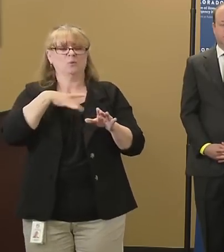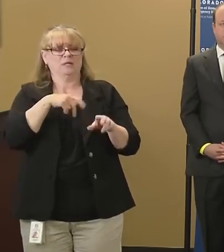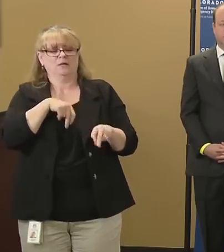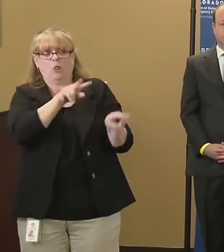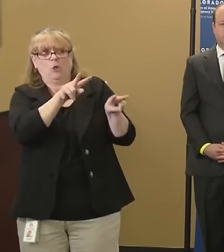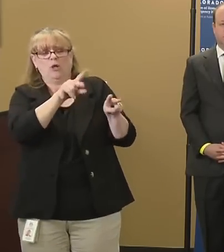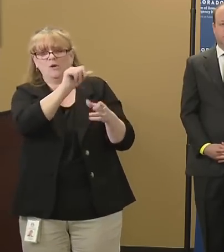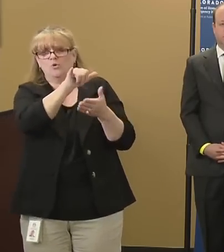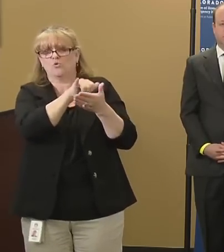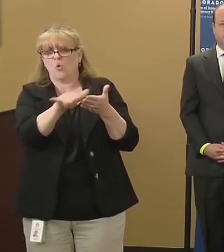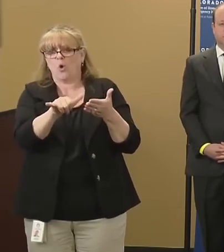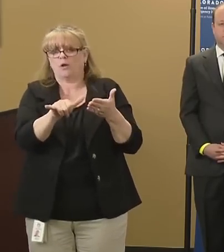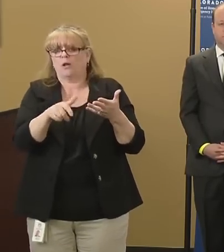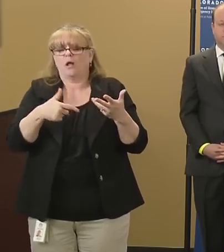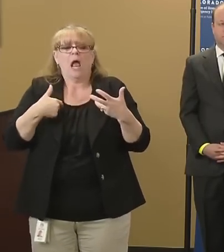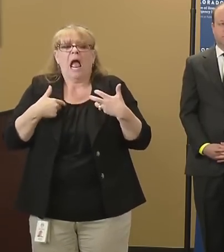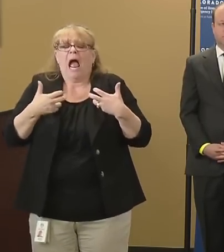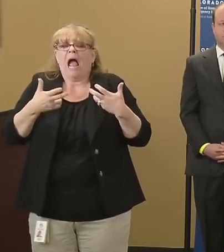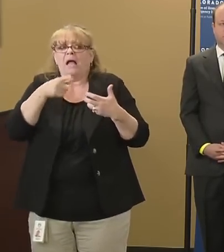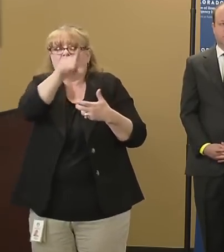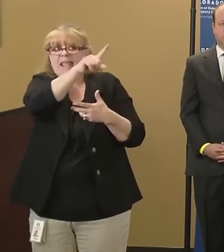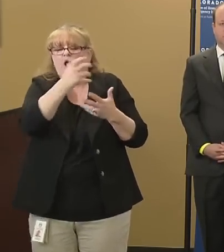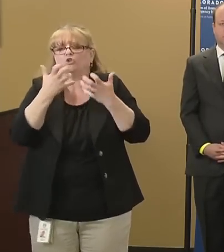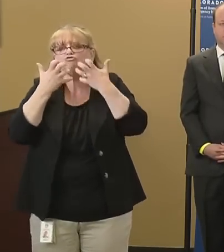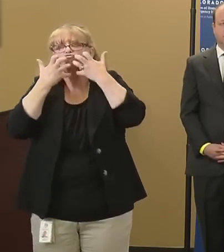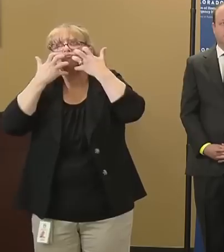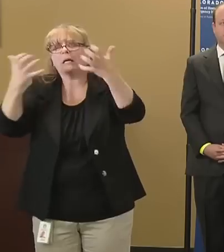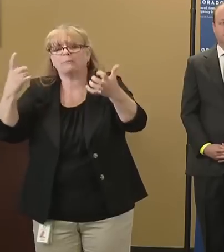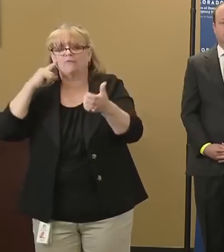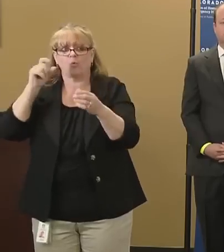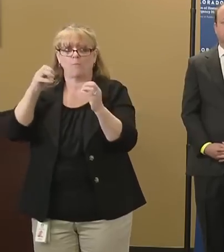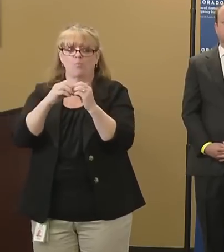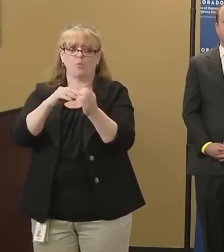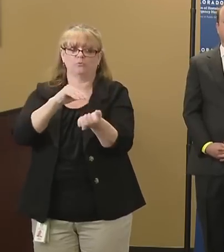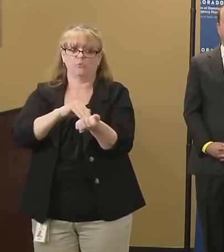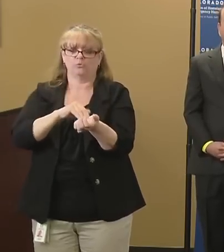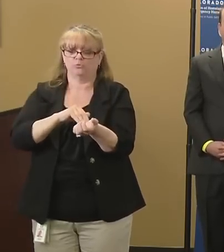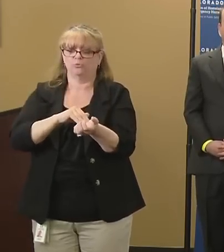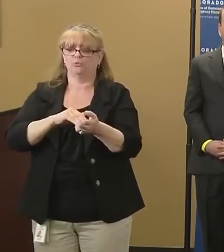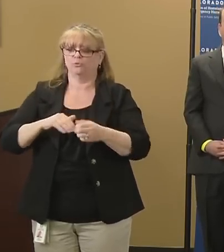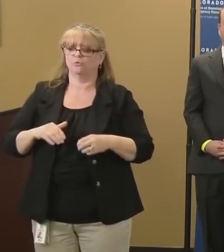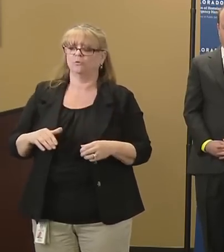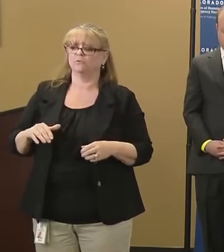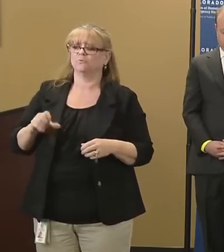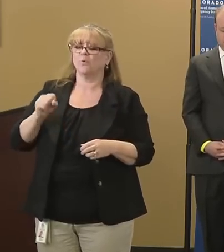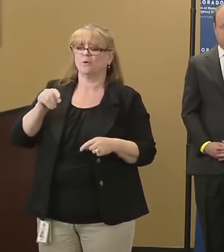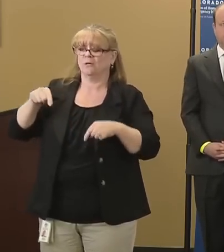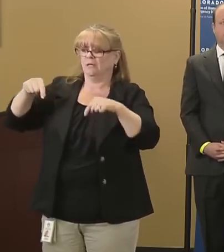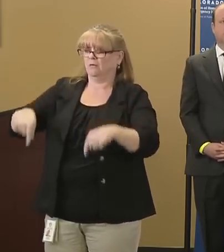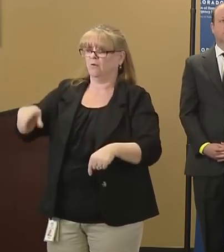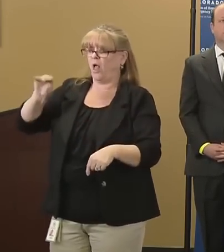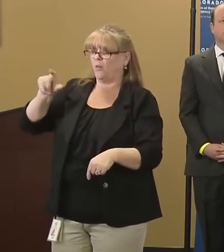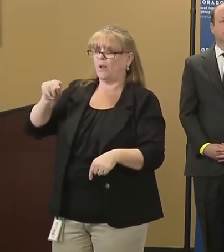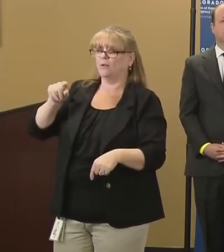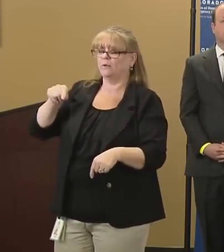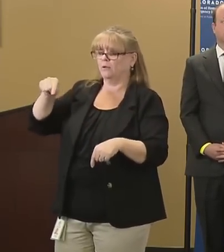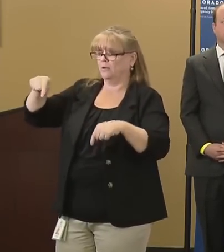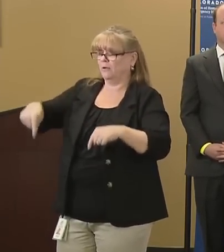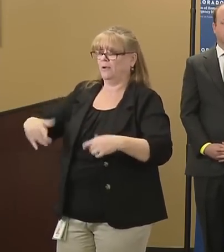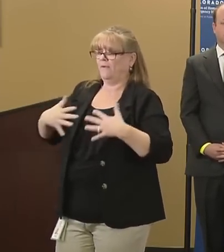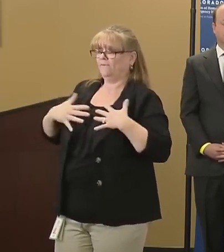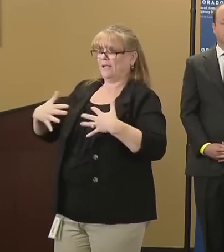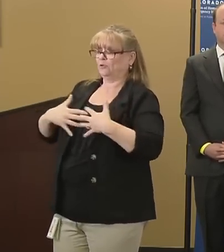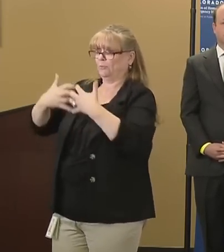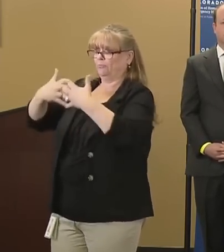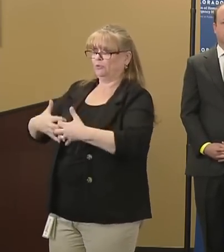doctors. They need people to go there to take care of their patients. We're a resource too. People are talking about ventilators and personal protective equipment.